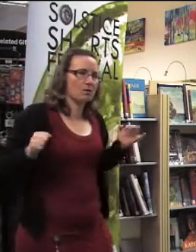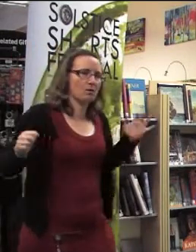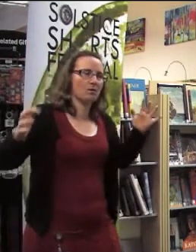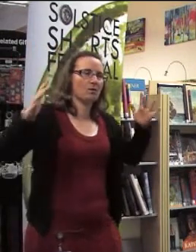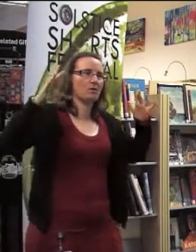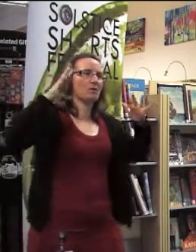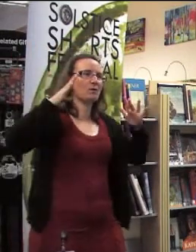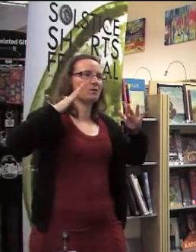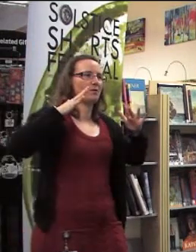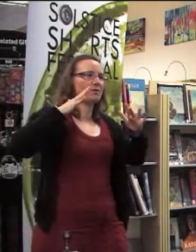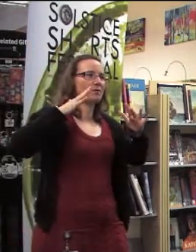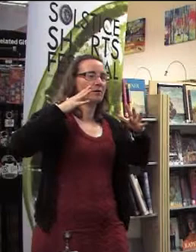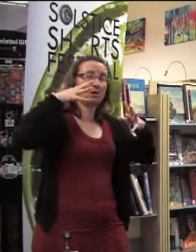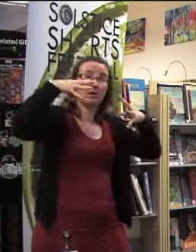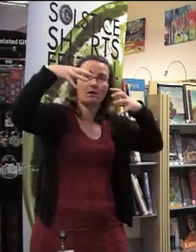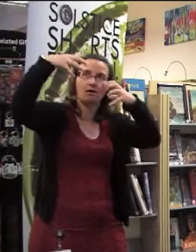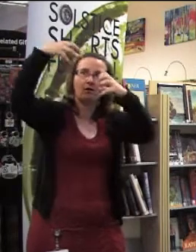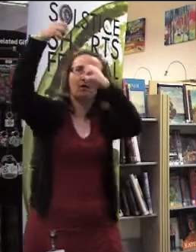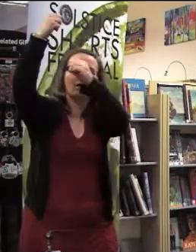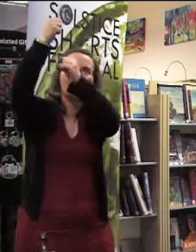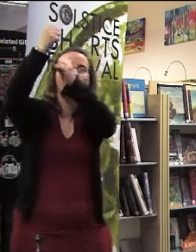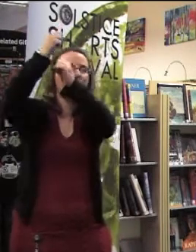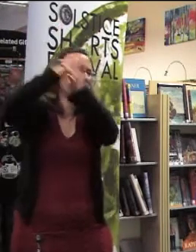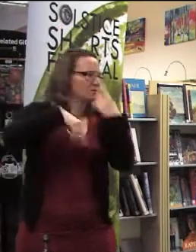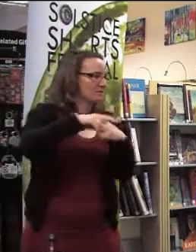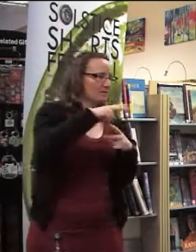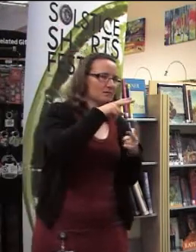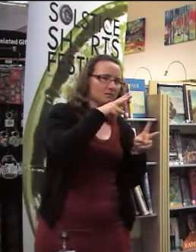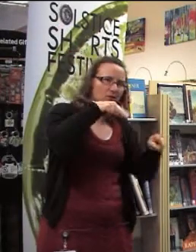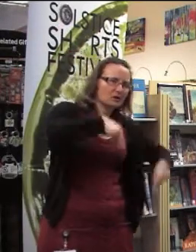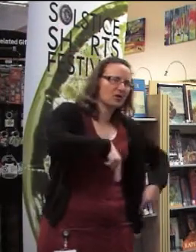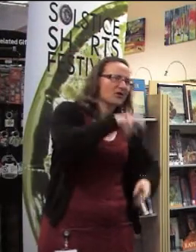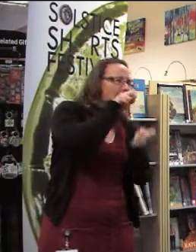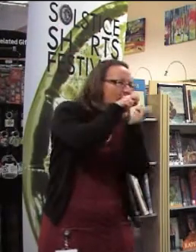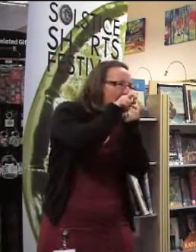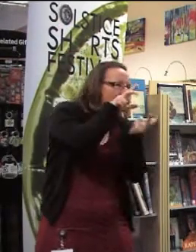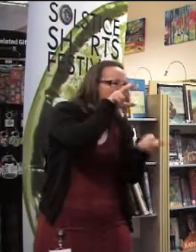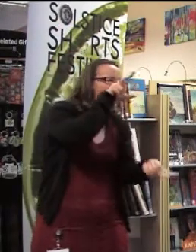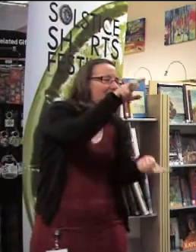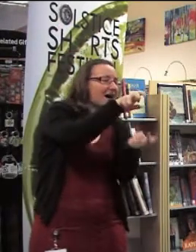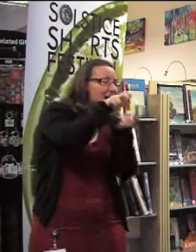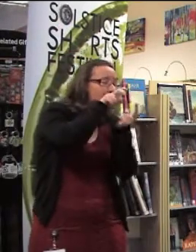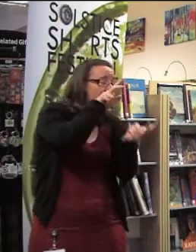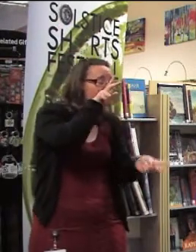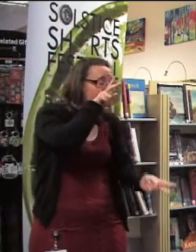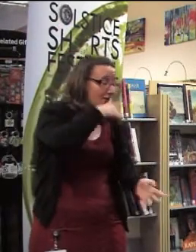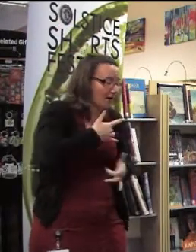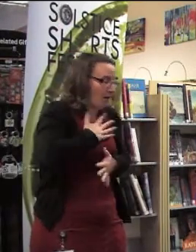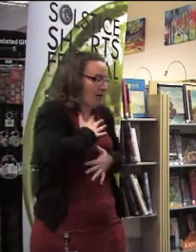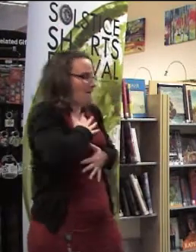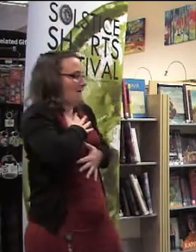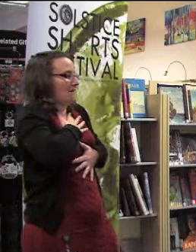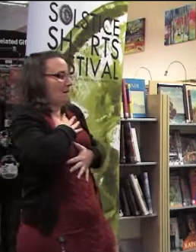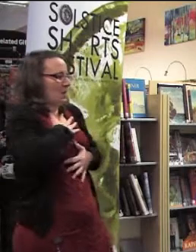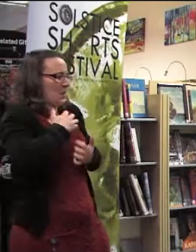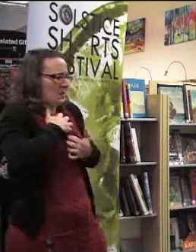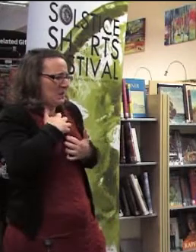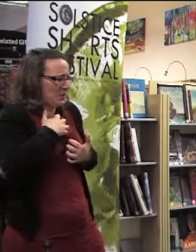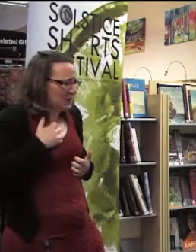When the light was gone, the dogs began to howl the most heartbroken, desolate wailing I've ever heard animals